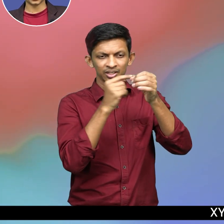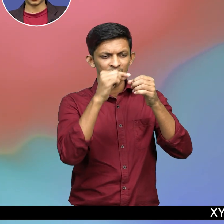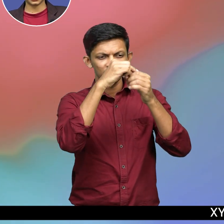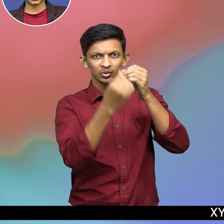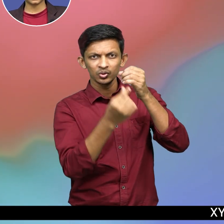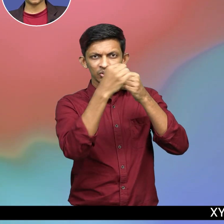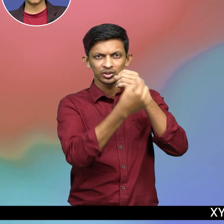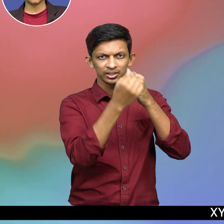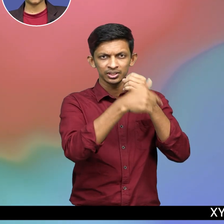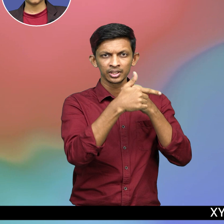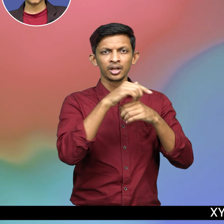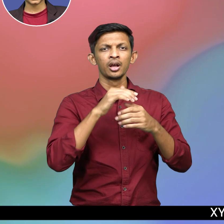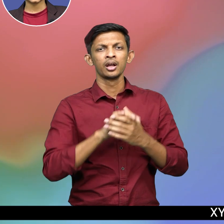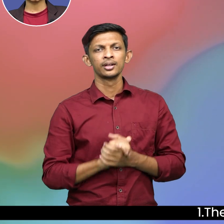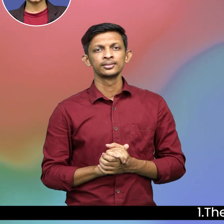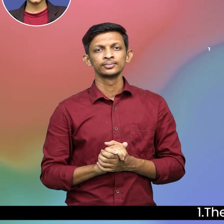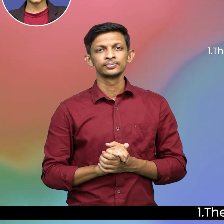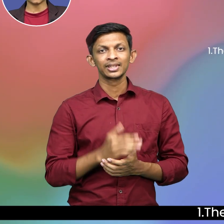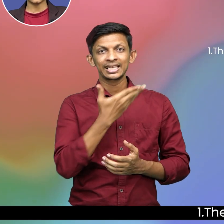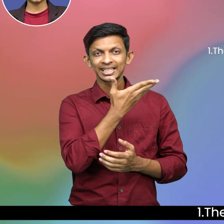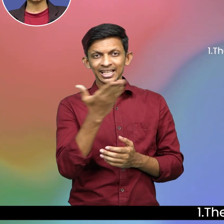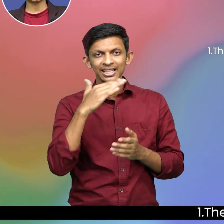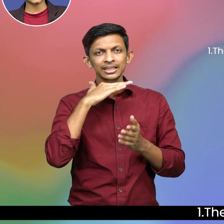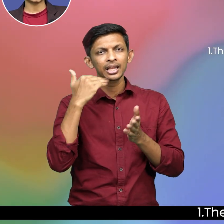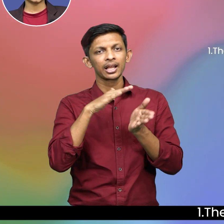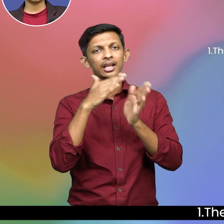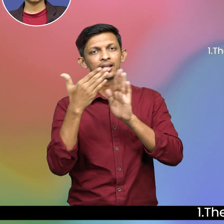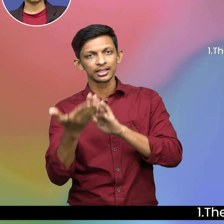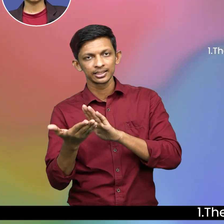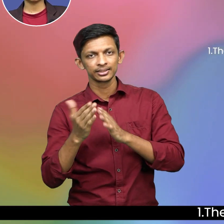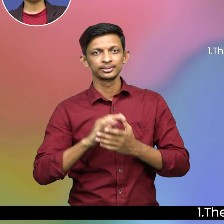Xylem fibers. These are dead.